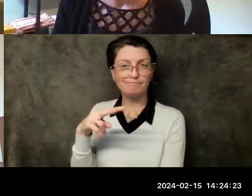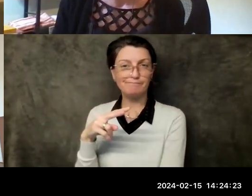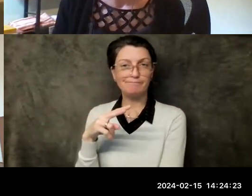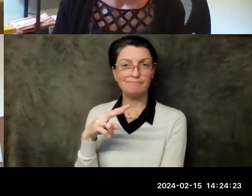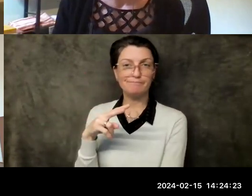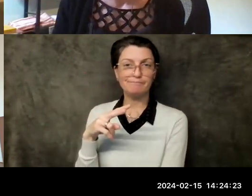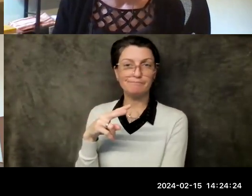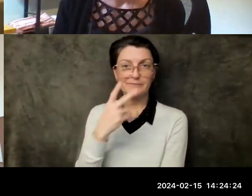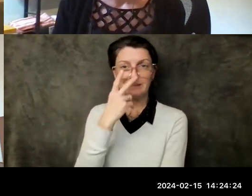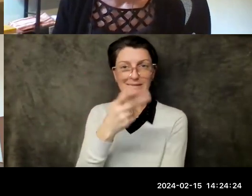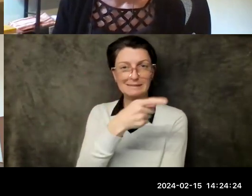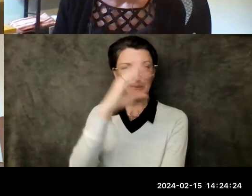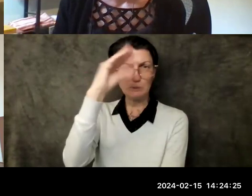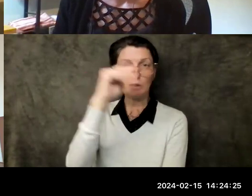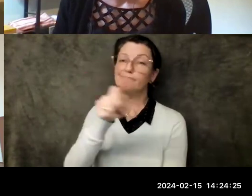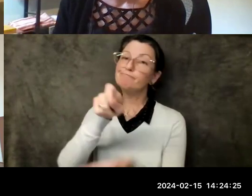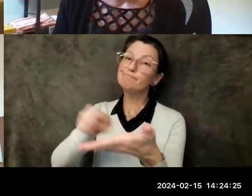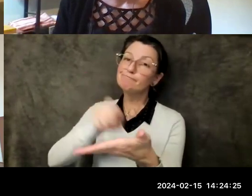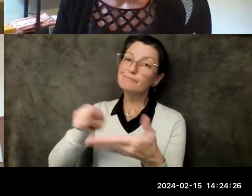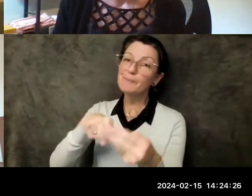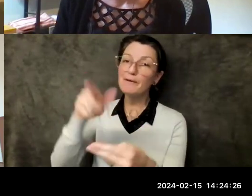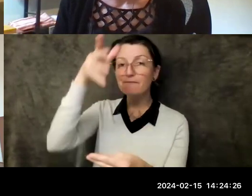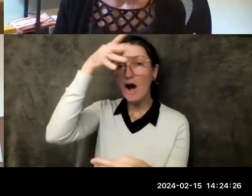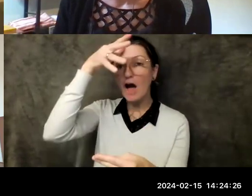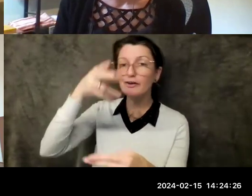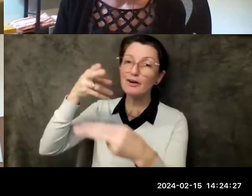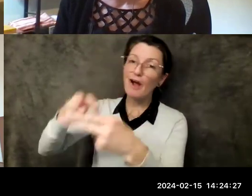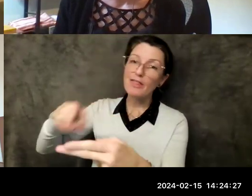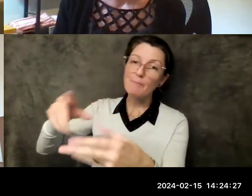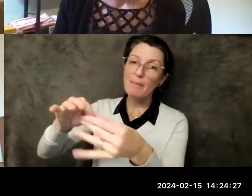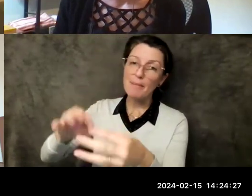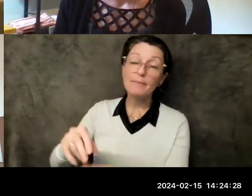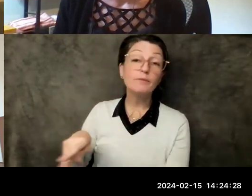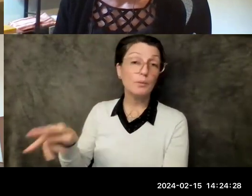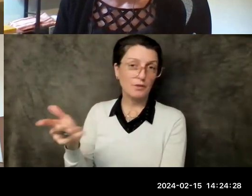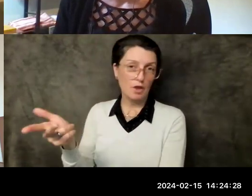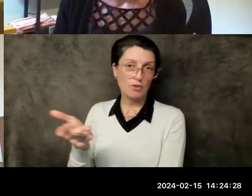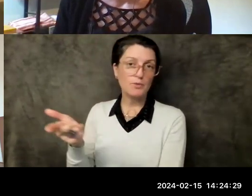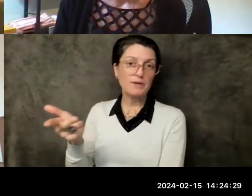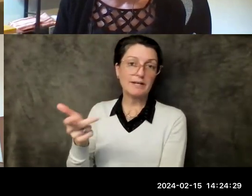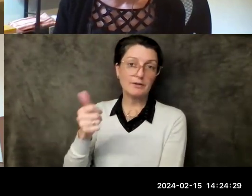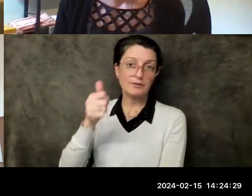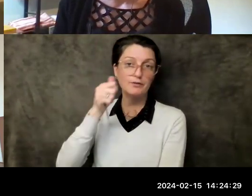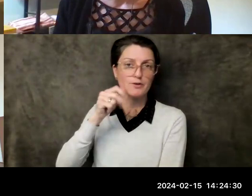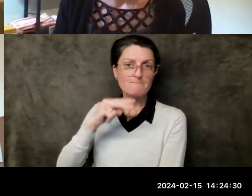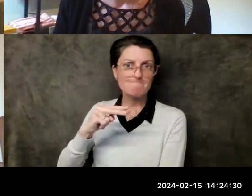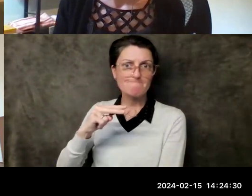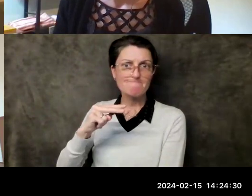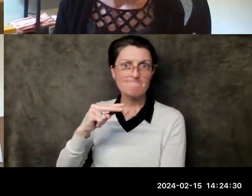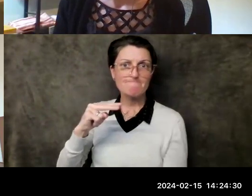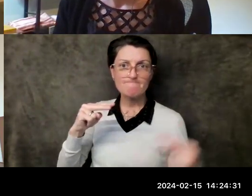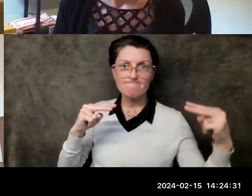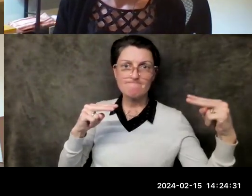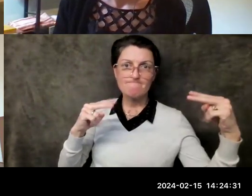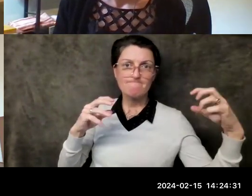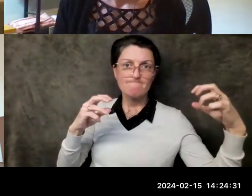somebody write that. So obviously they started, you know, it got into a free-for-all, and it